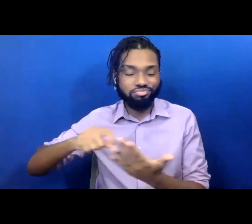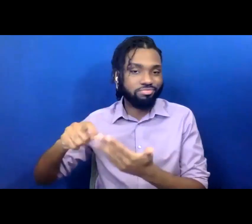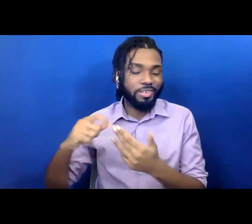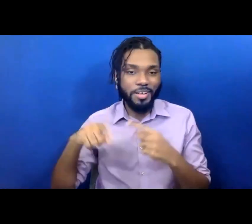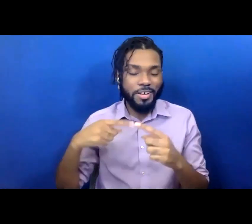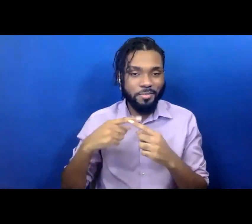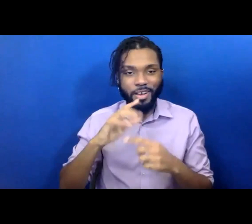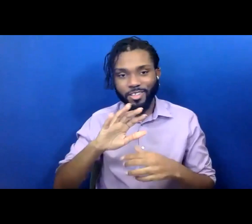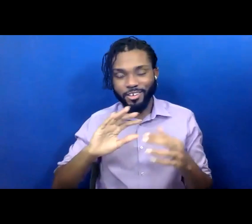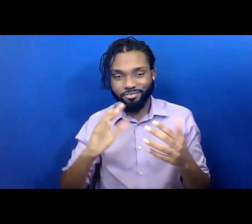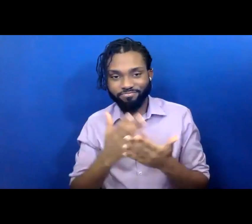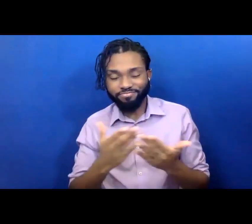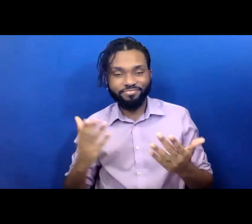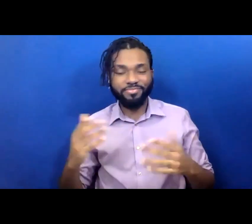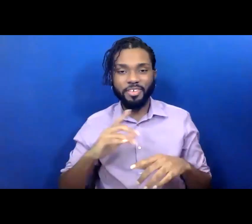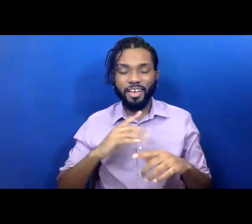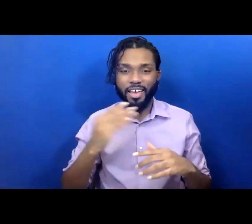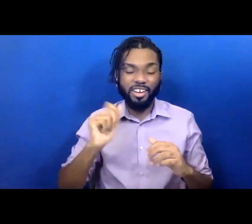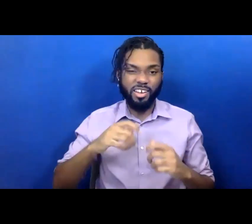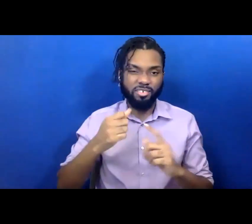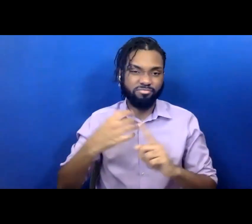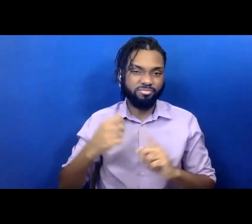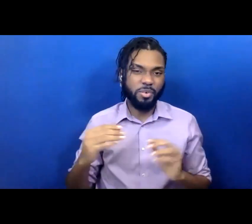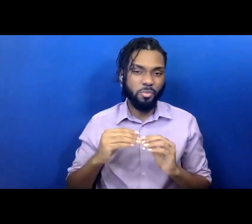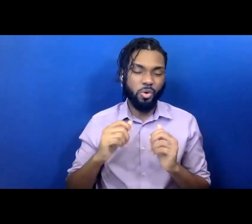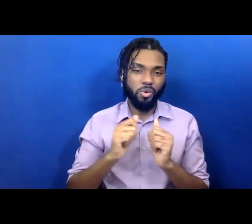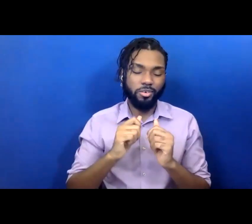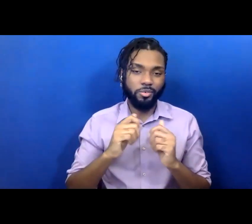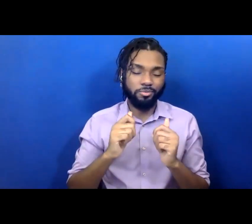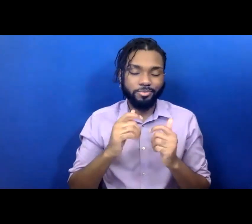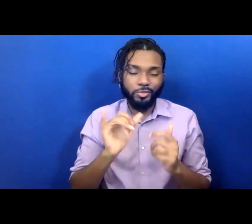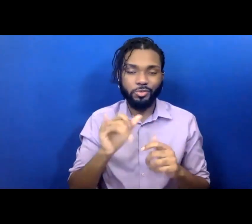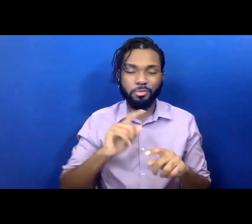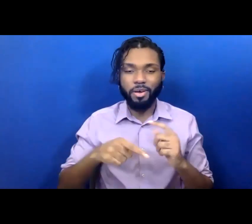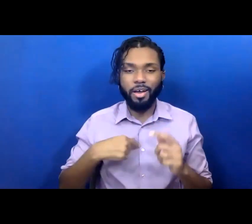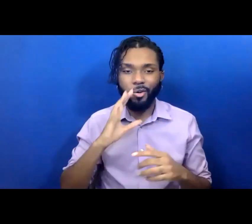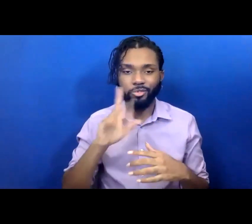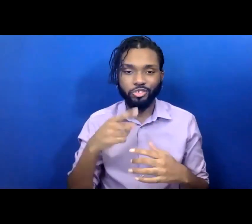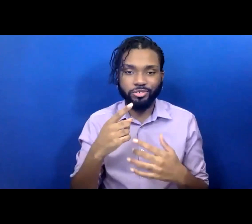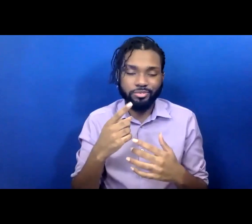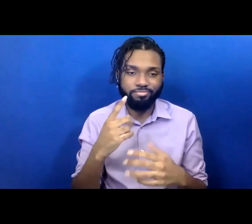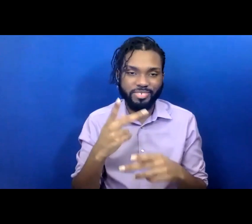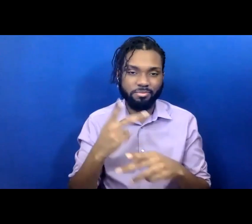more detail about all the points in the Target article, but I will keep it brief in there.